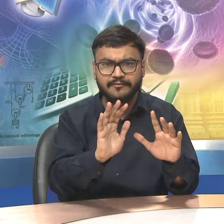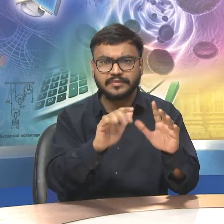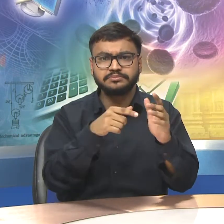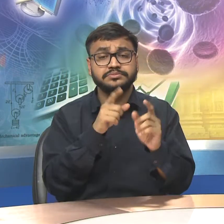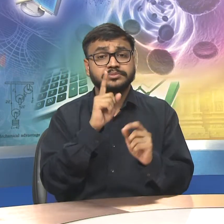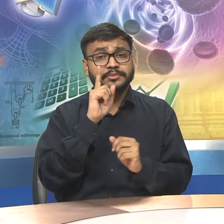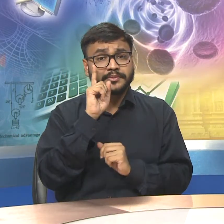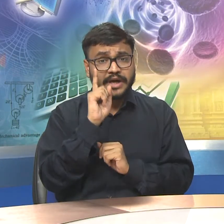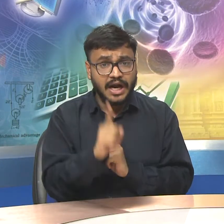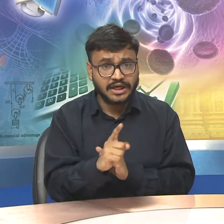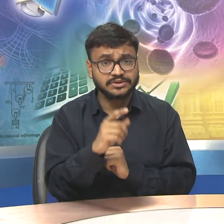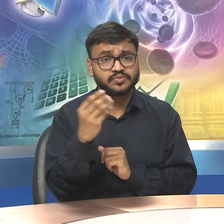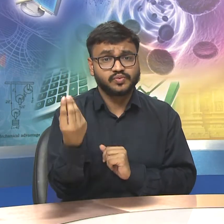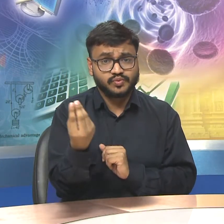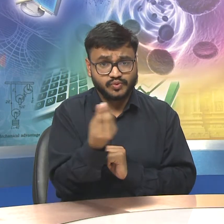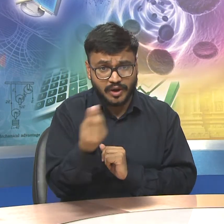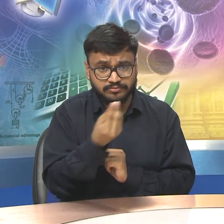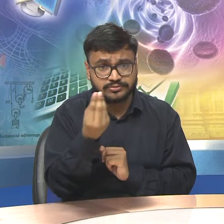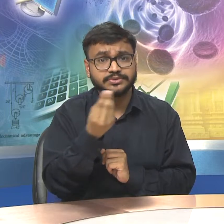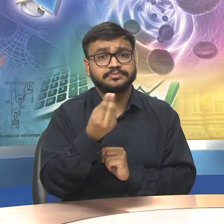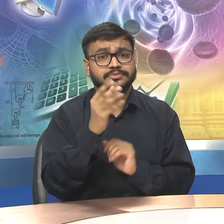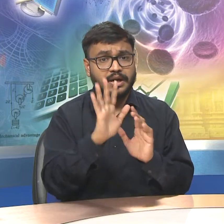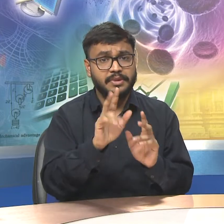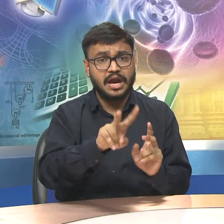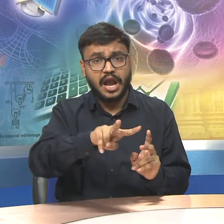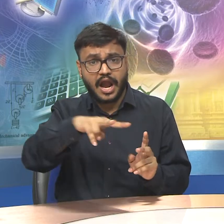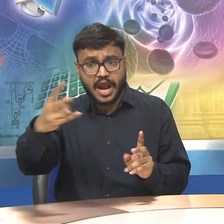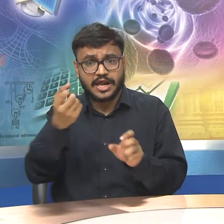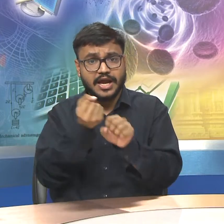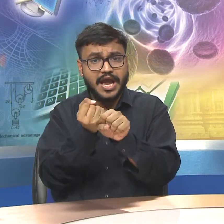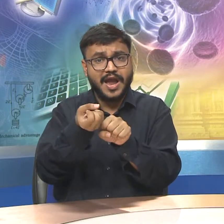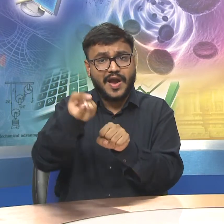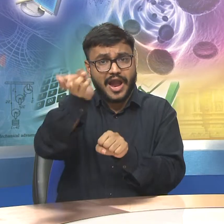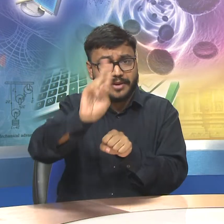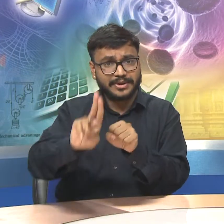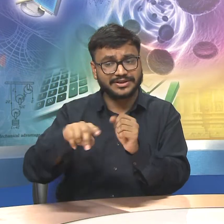But sometimes this is also part of the grammatical rules.